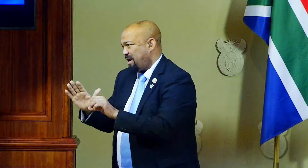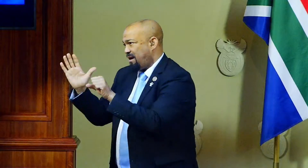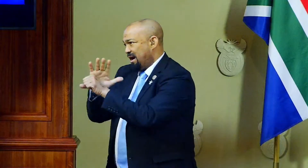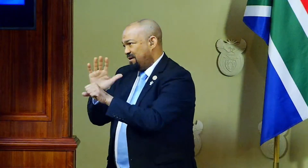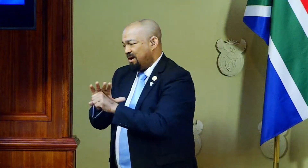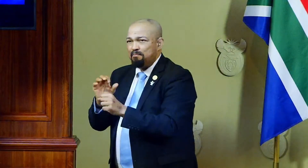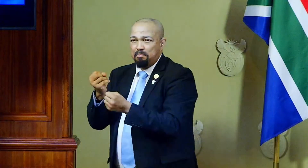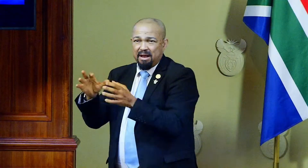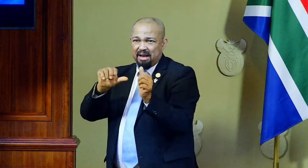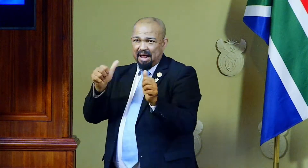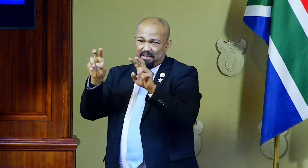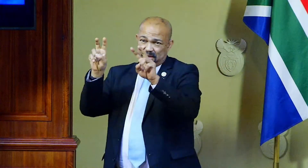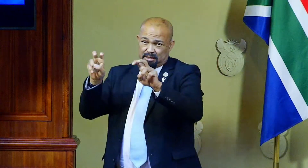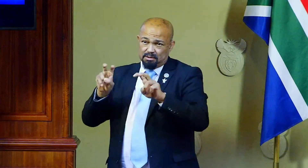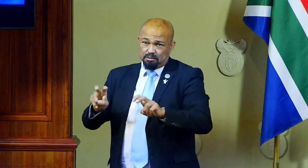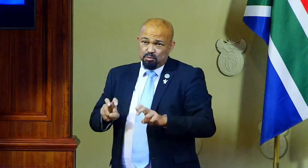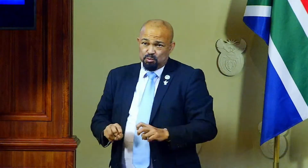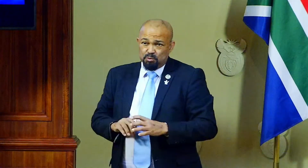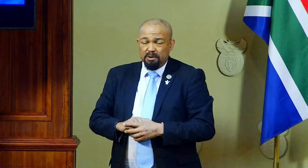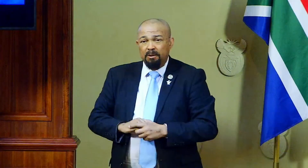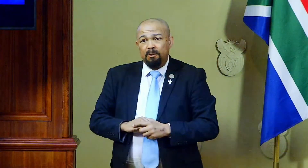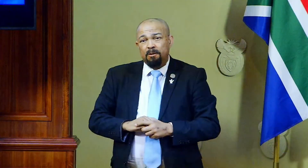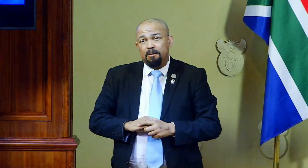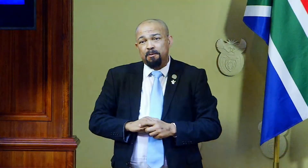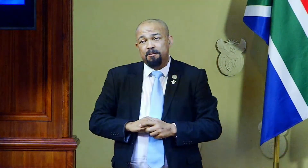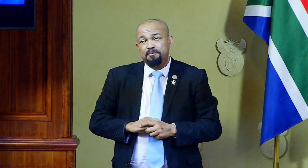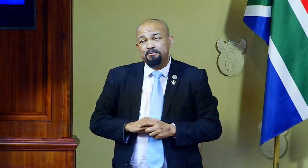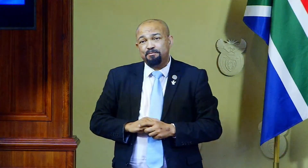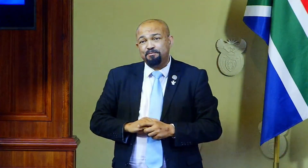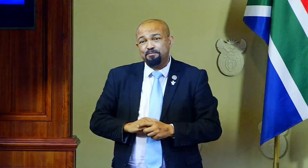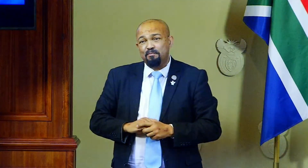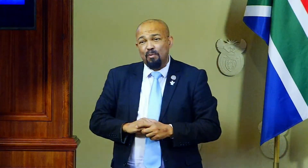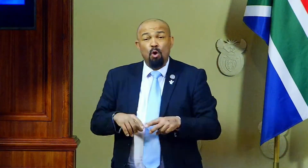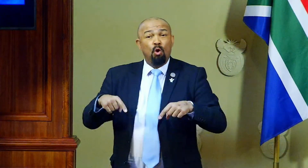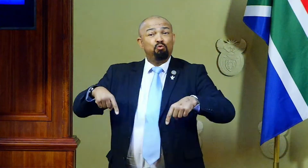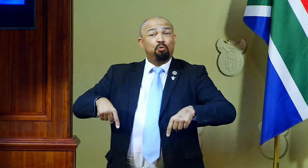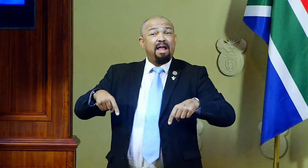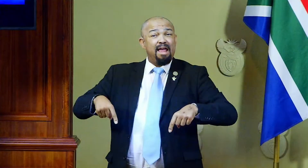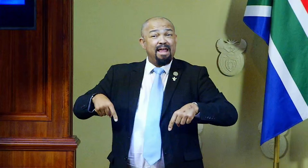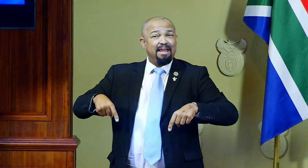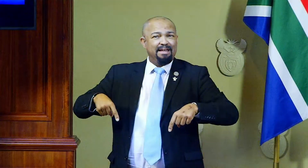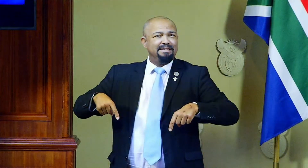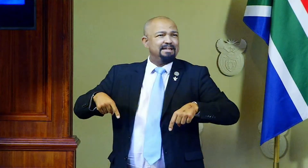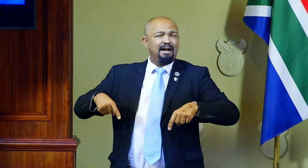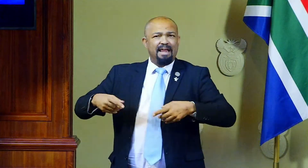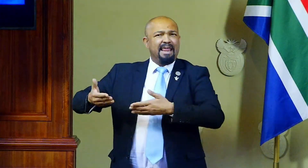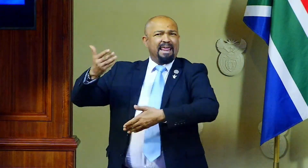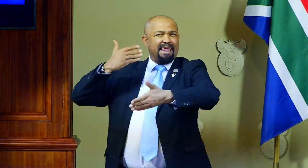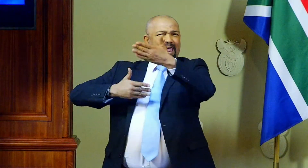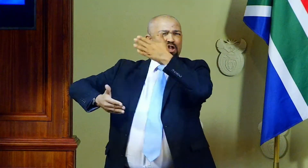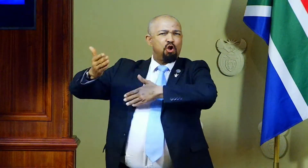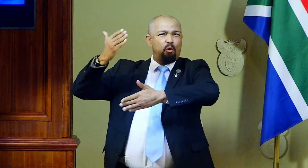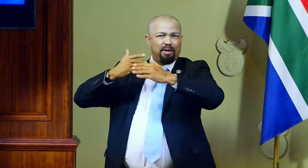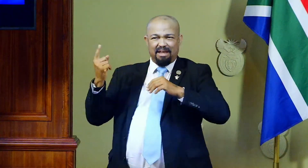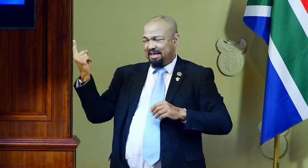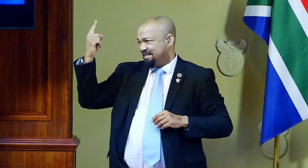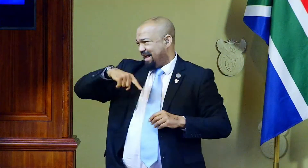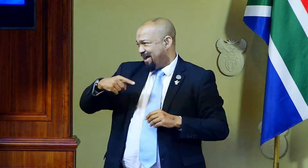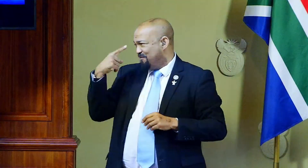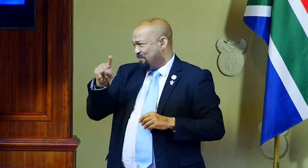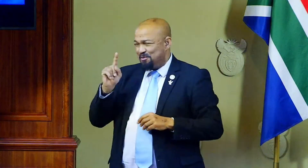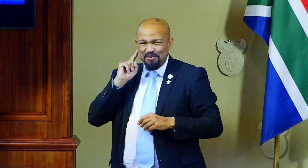and Mr. Jabu Blossi covered. He covered well on those issues.